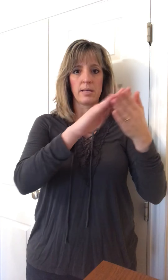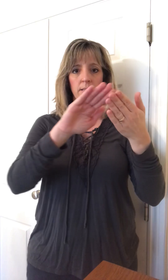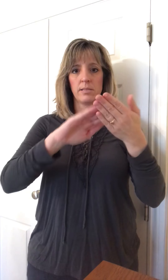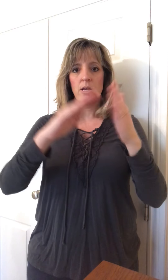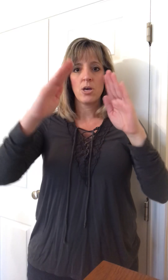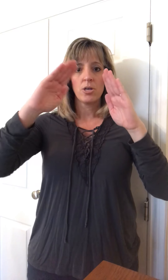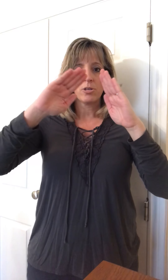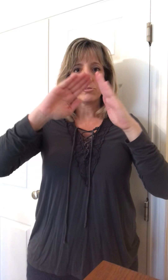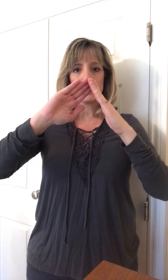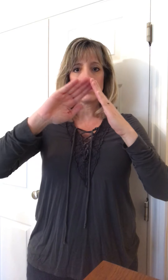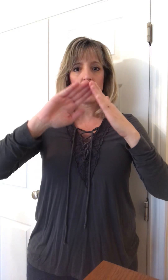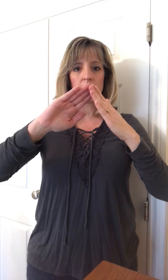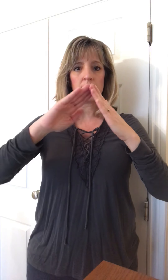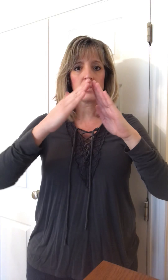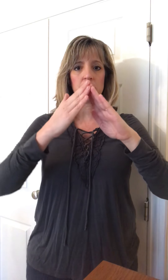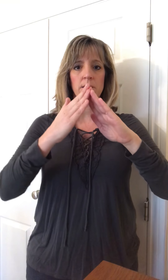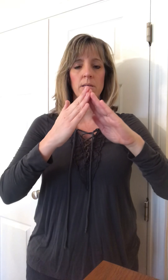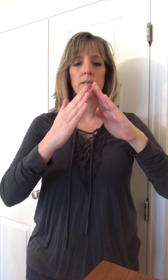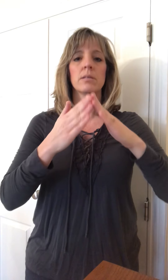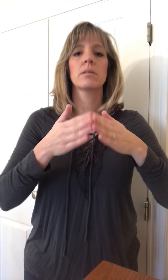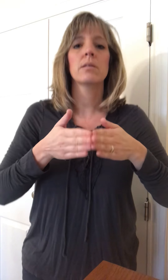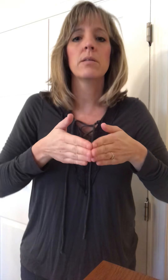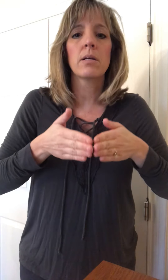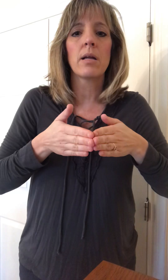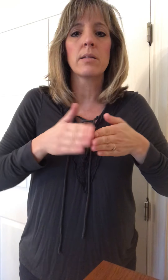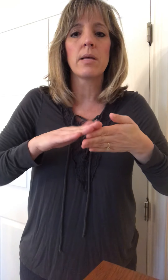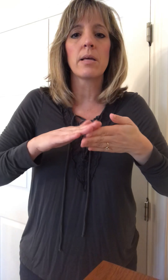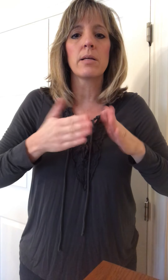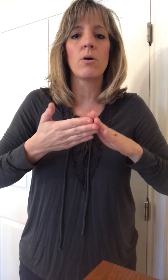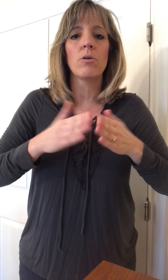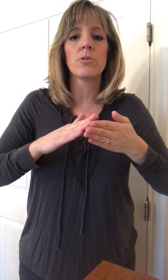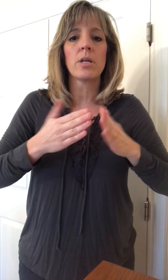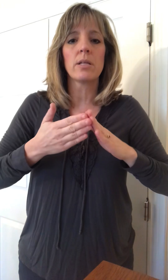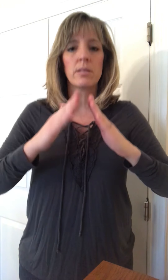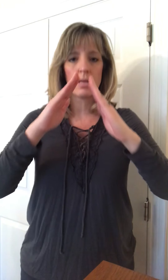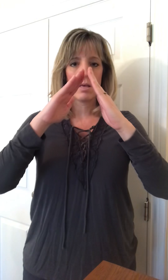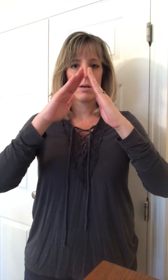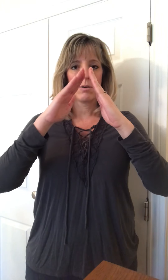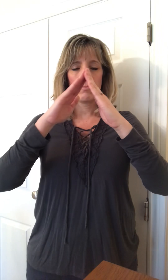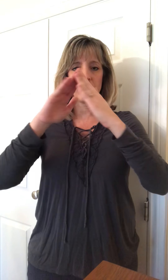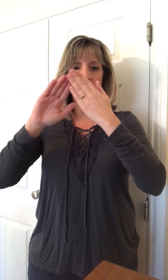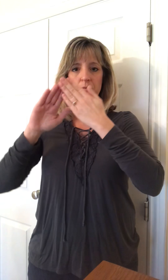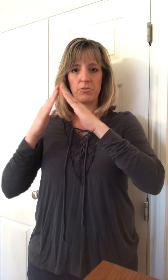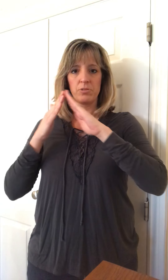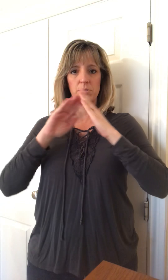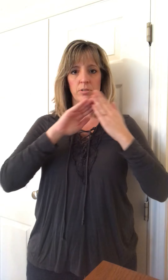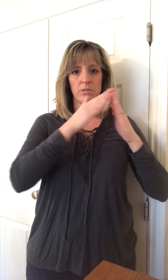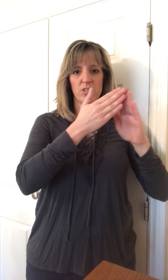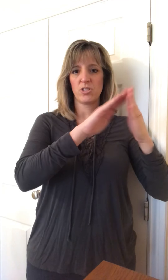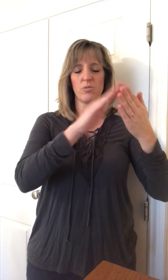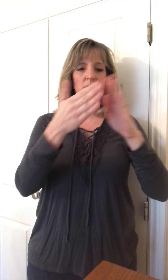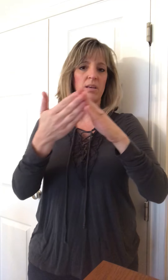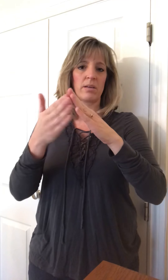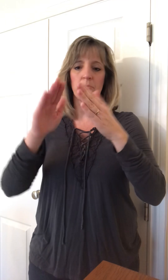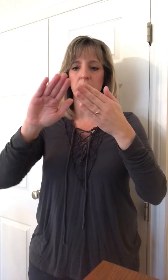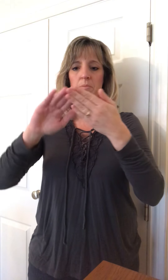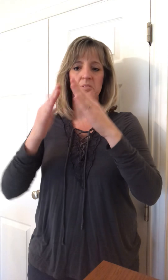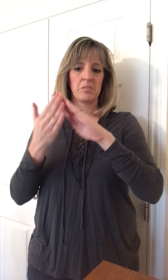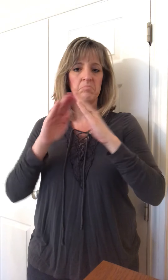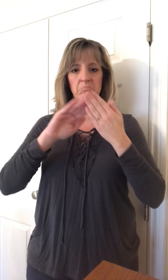this. You just take it, you can take it and alternate it with the roofs. Just do it like a couple times.